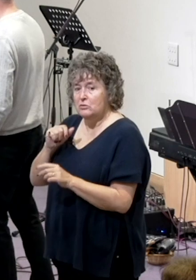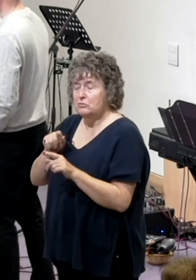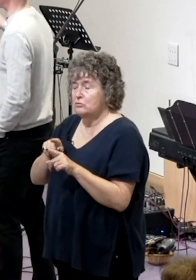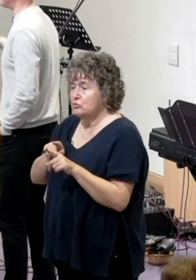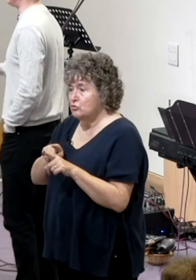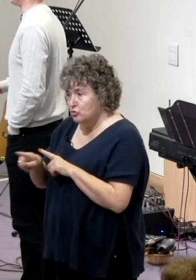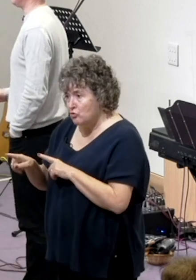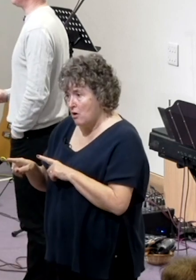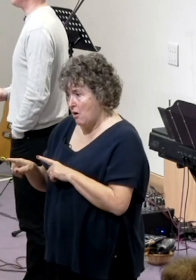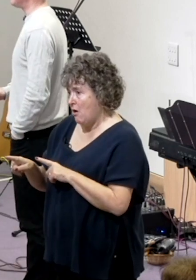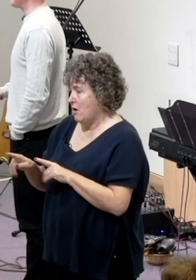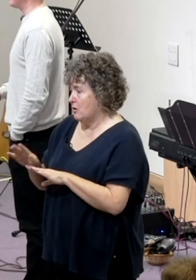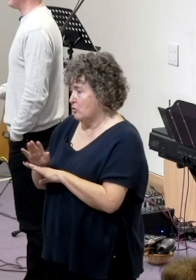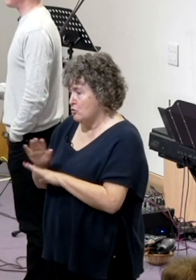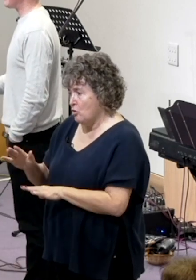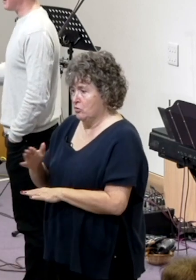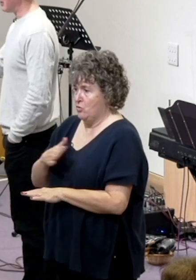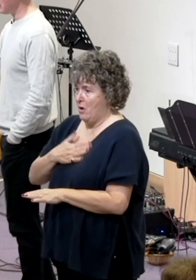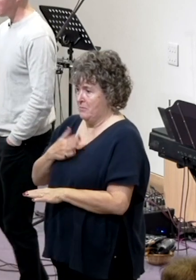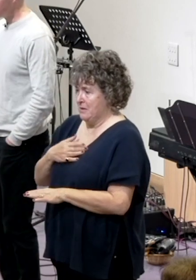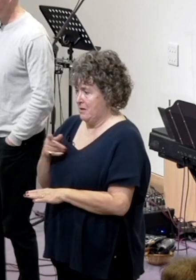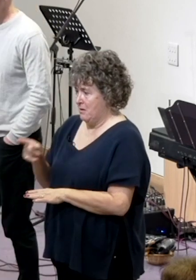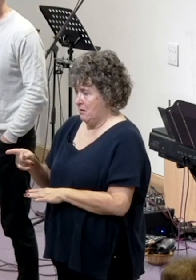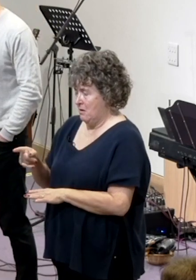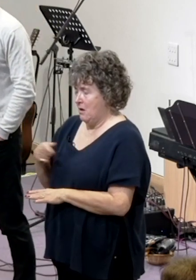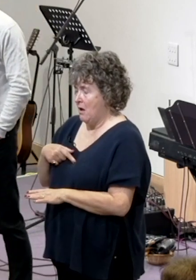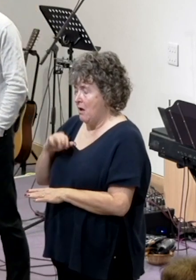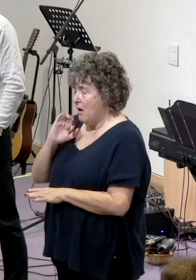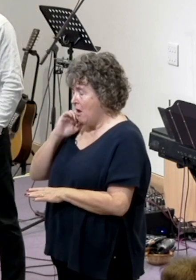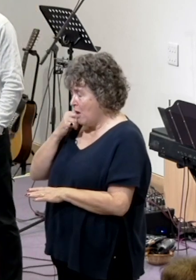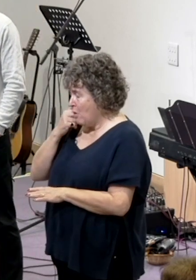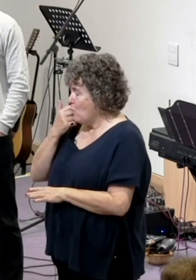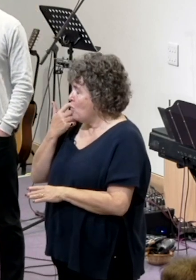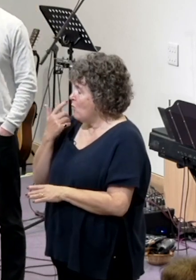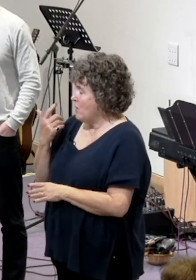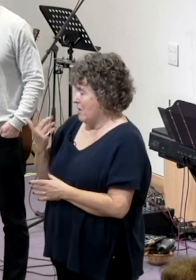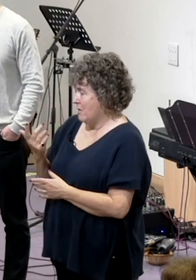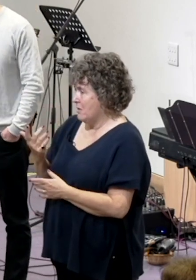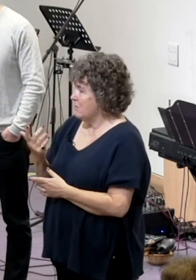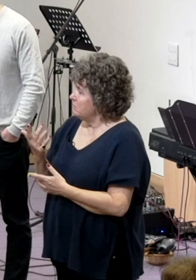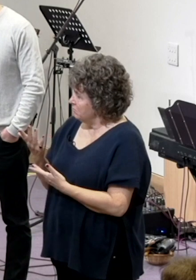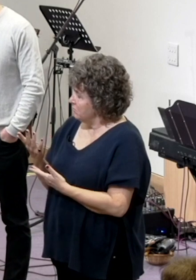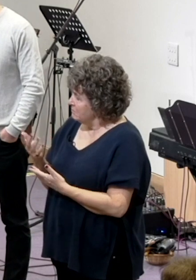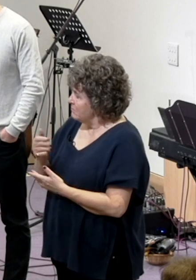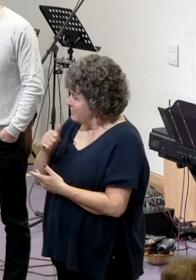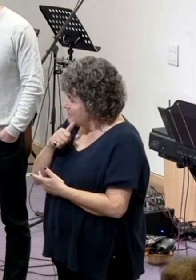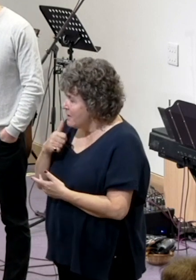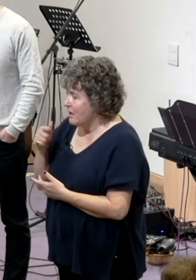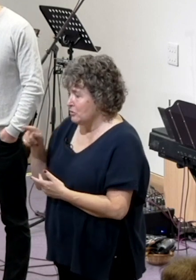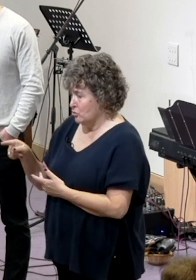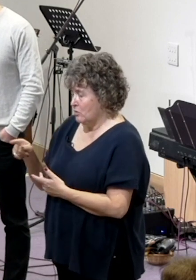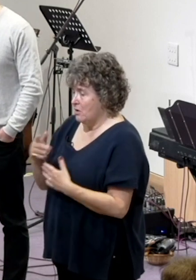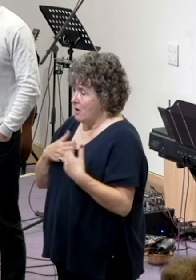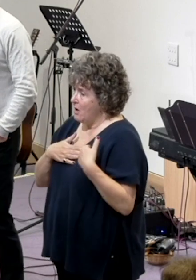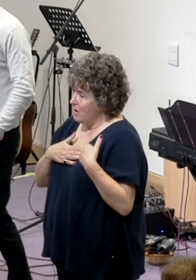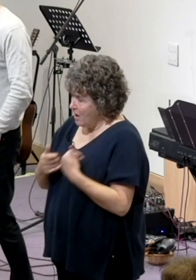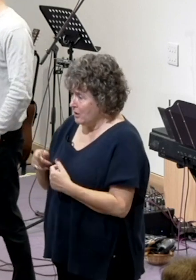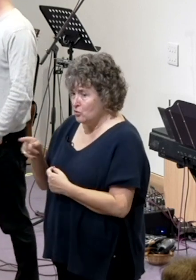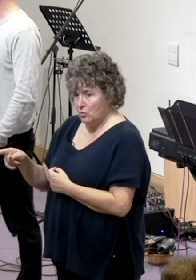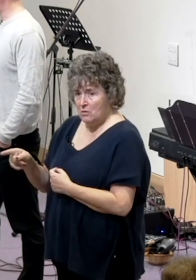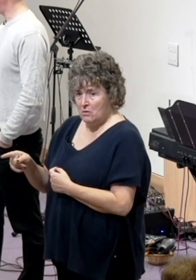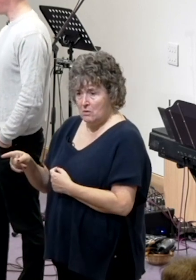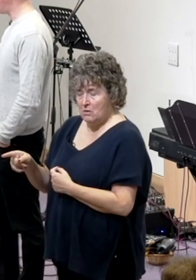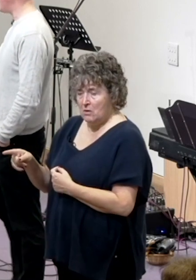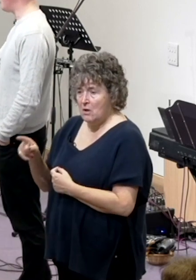do a tit-for-tat thing. Instead, I'm going to treat Mary better than I believe she deserves to be treated. I'm going to try